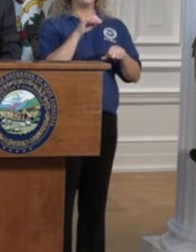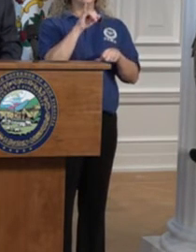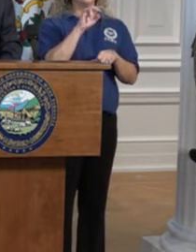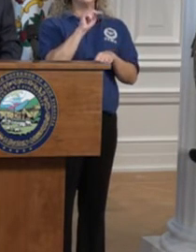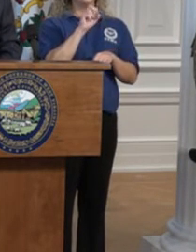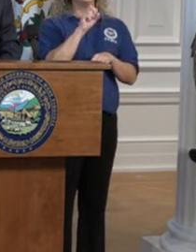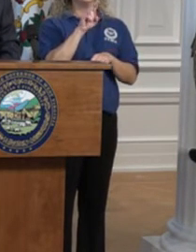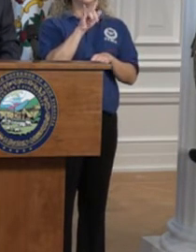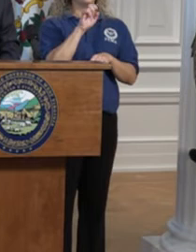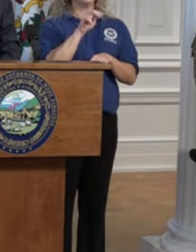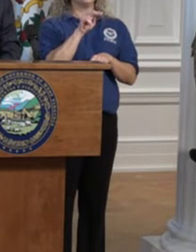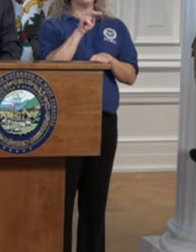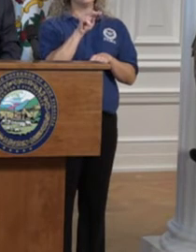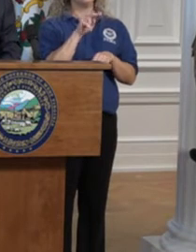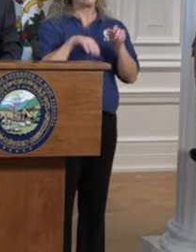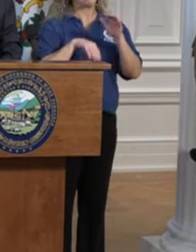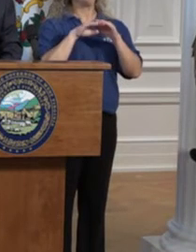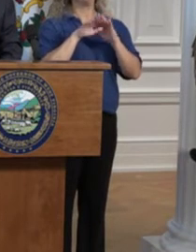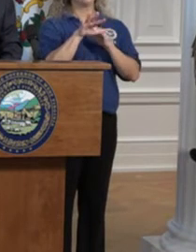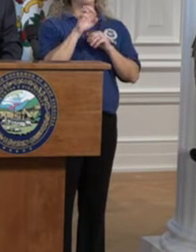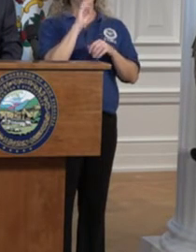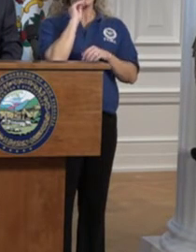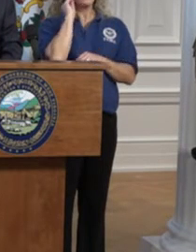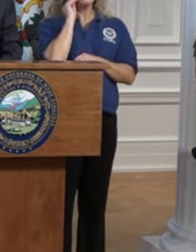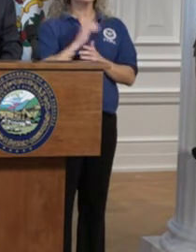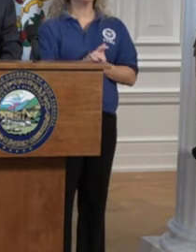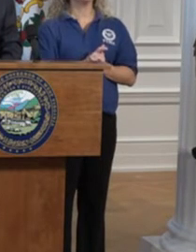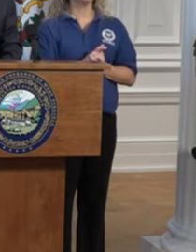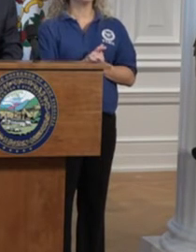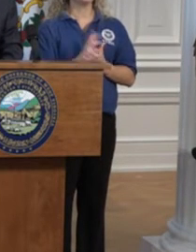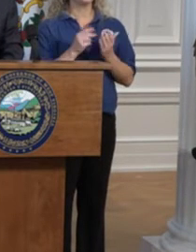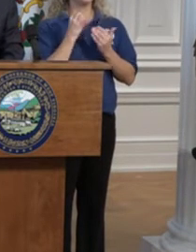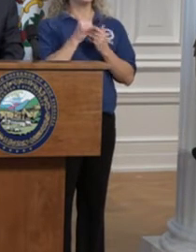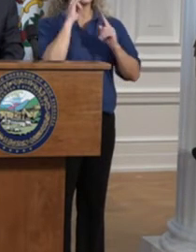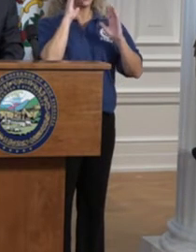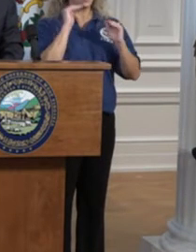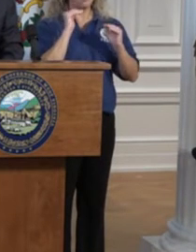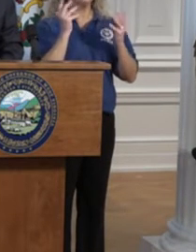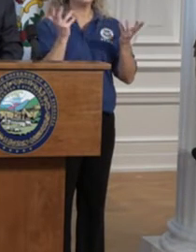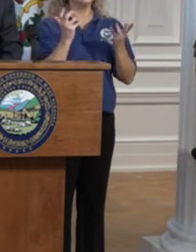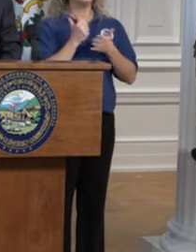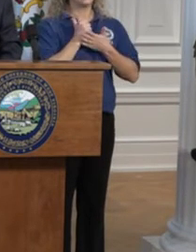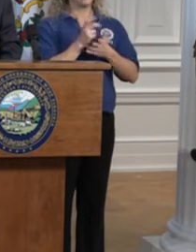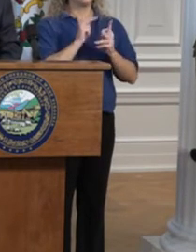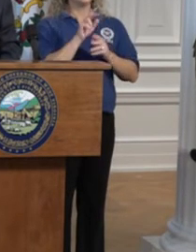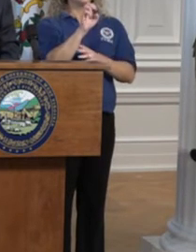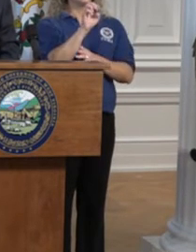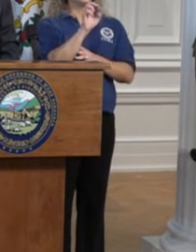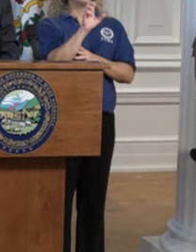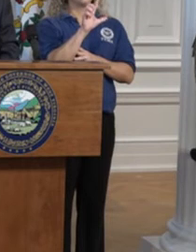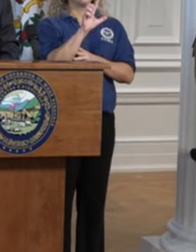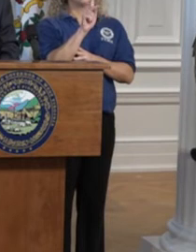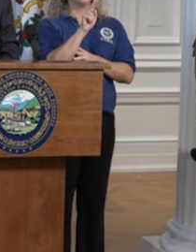insulation for at least 500 homes. Project Hope will help people in Elkview and Clendenin get back on their